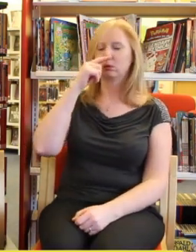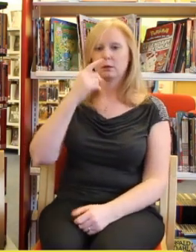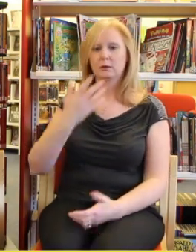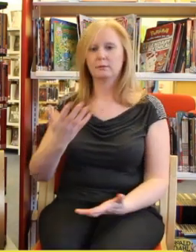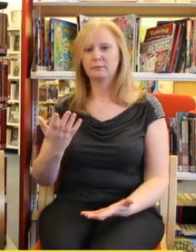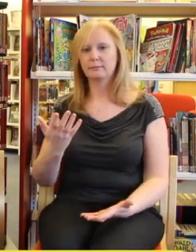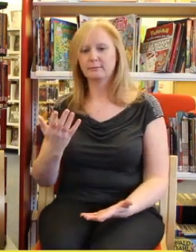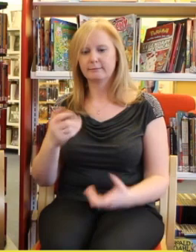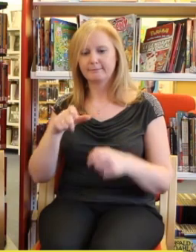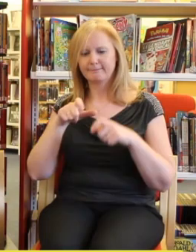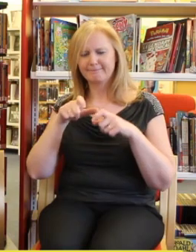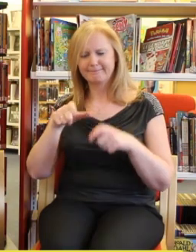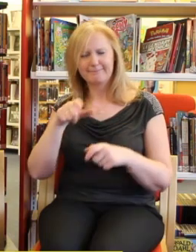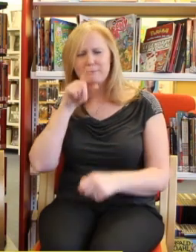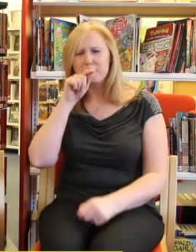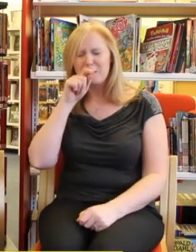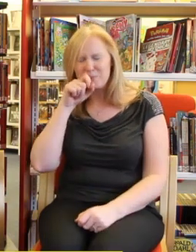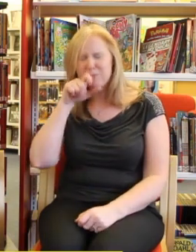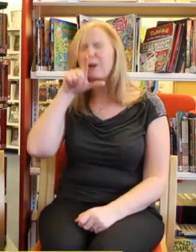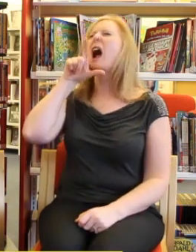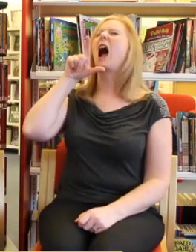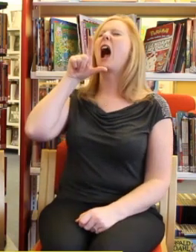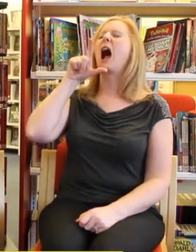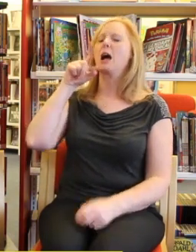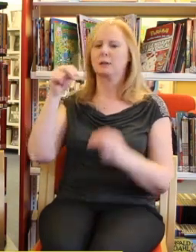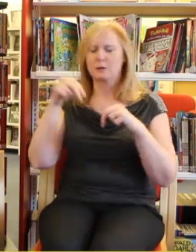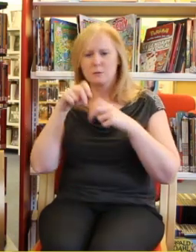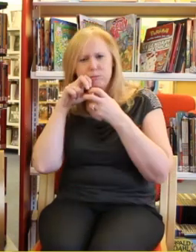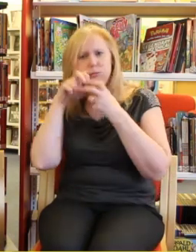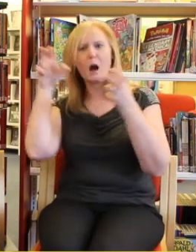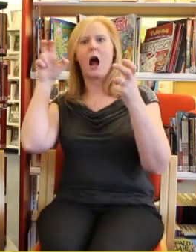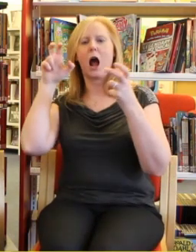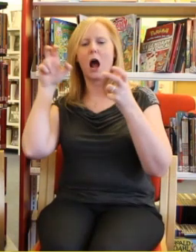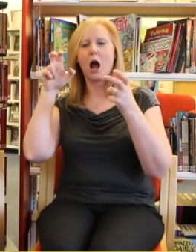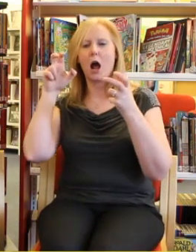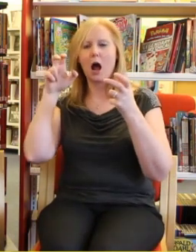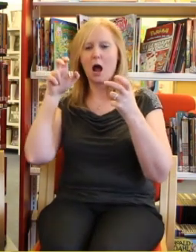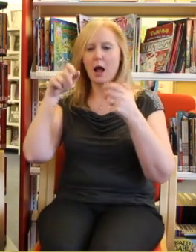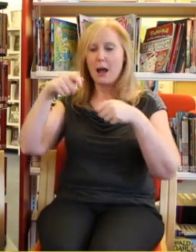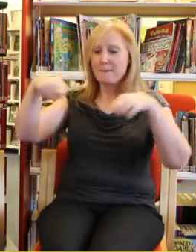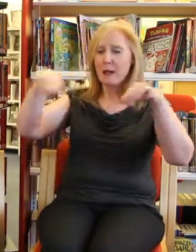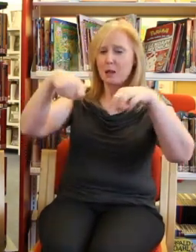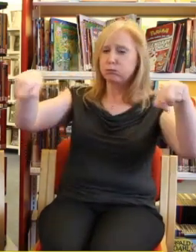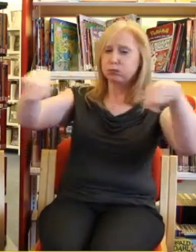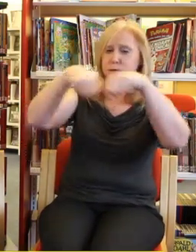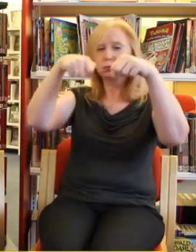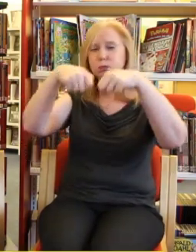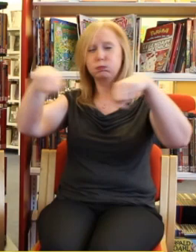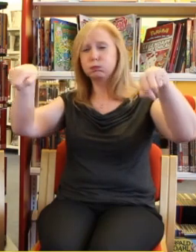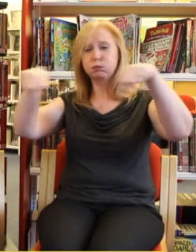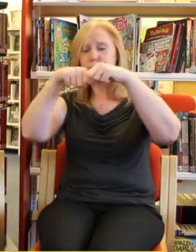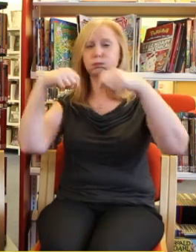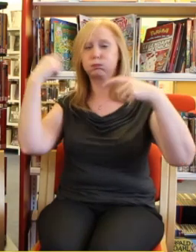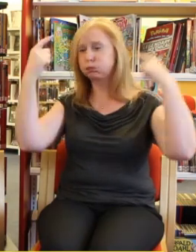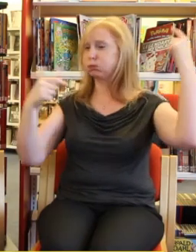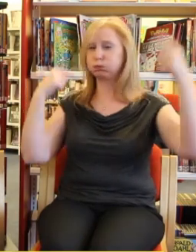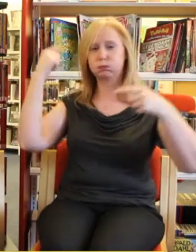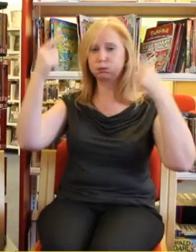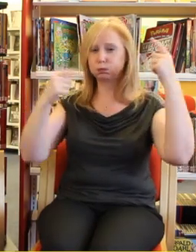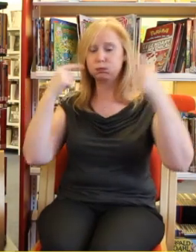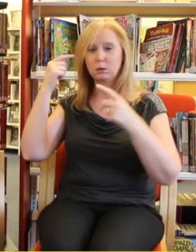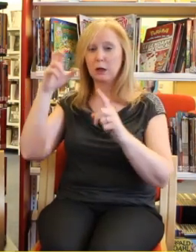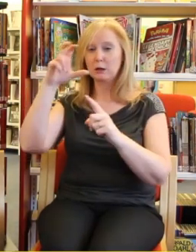Still the birds screeched. The dogs ruffed and every bell clanged. And all round the